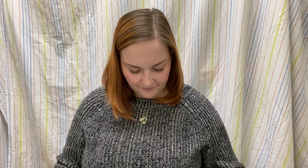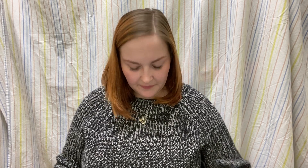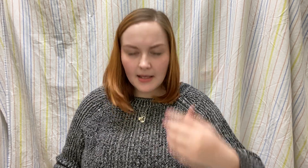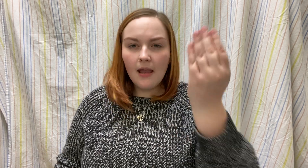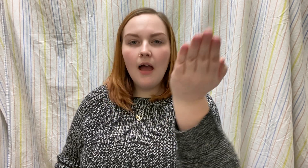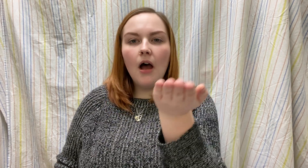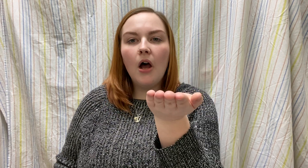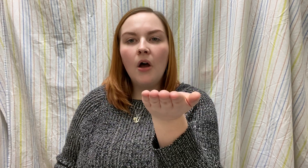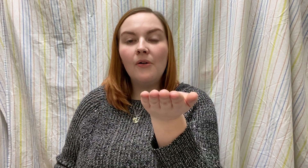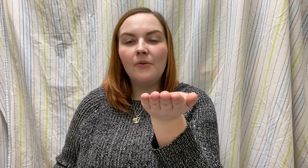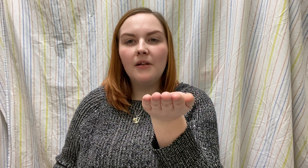O.